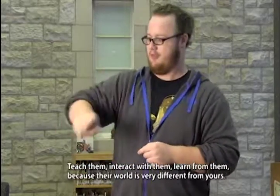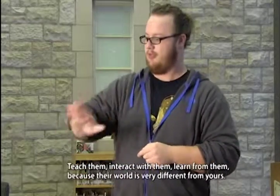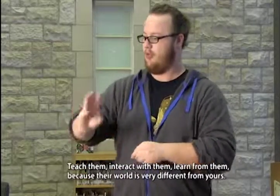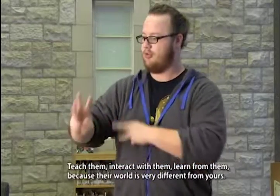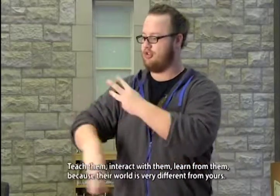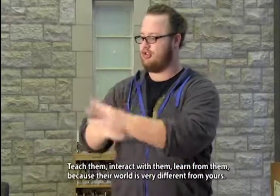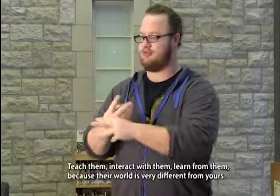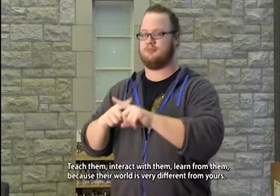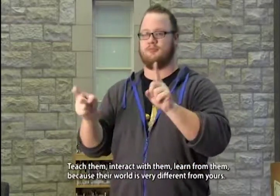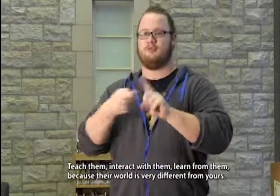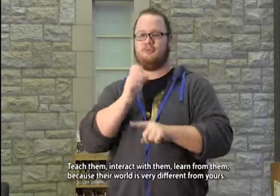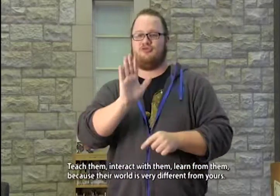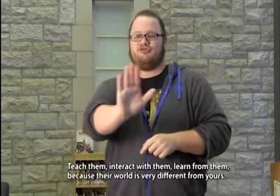their world is very different from yours.